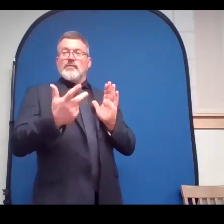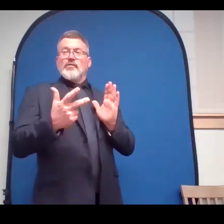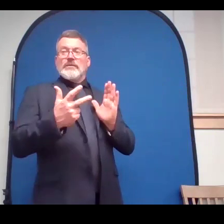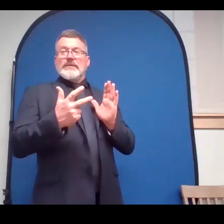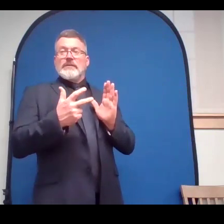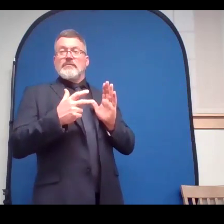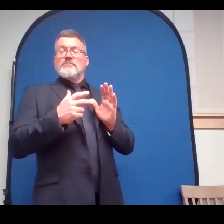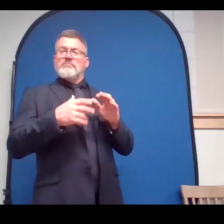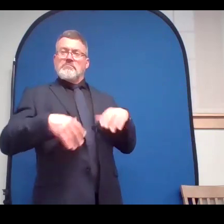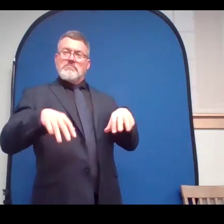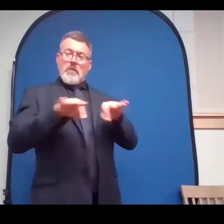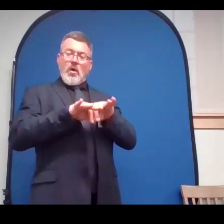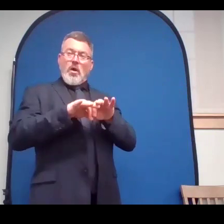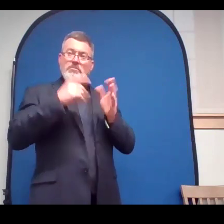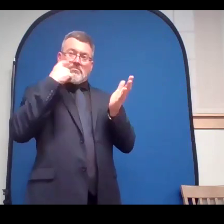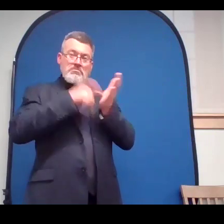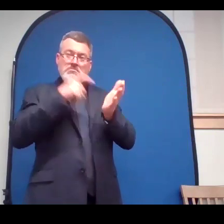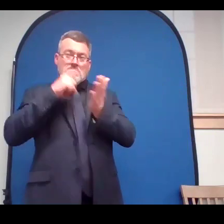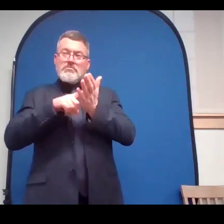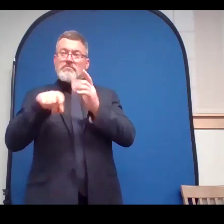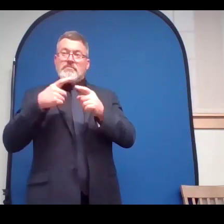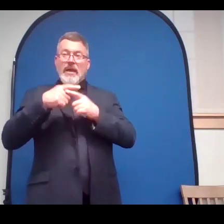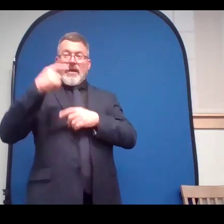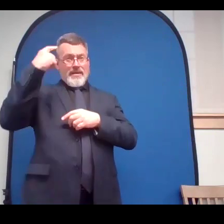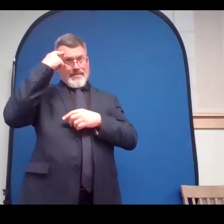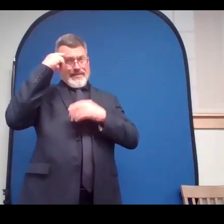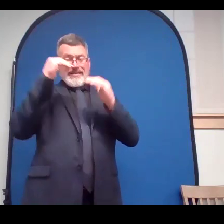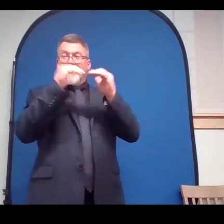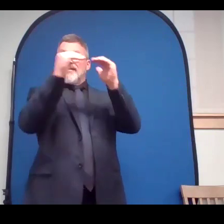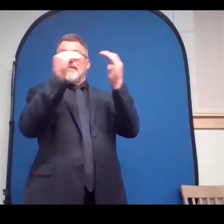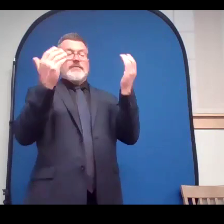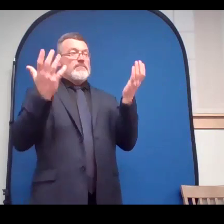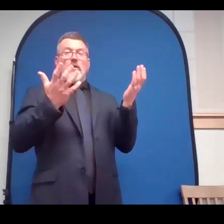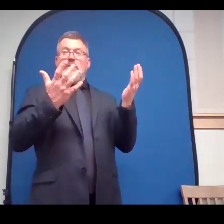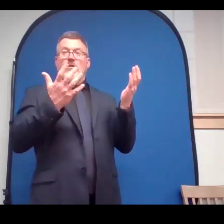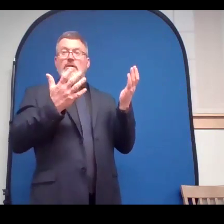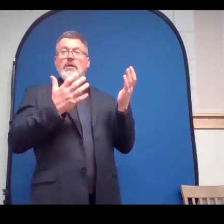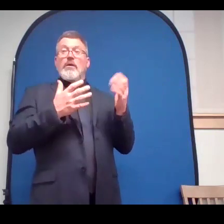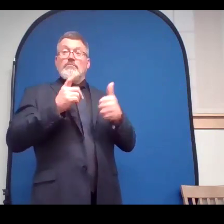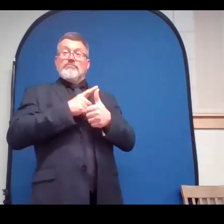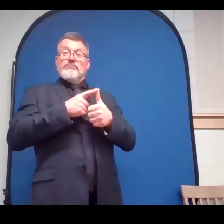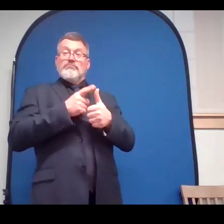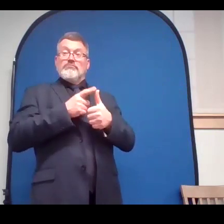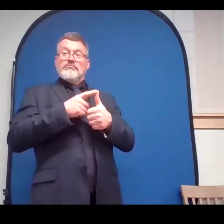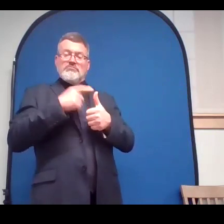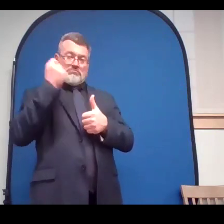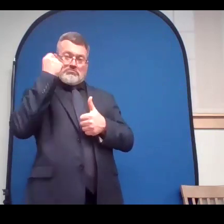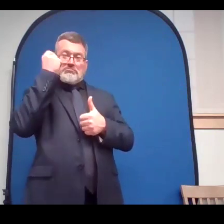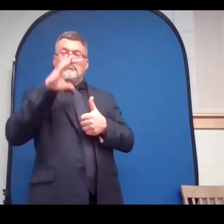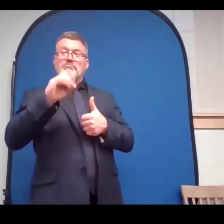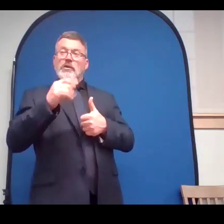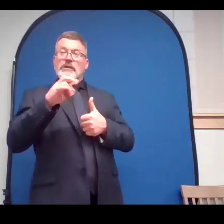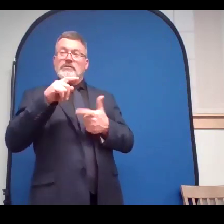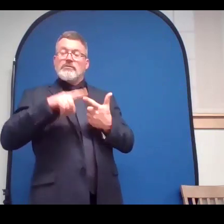see that? I do, yes, sir. And it lists his cognition, perceptions, behavior, and impulsivity